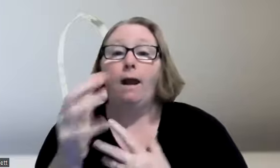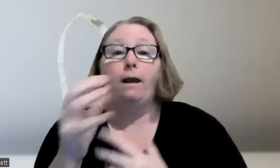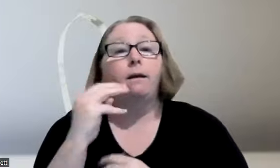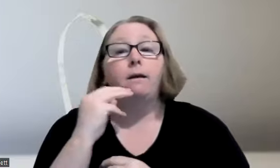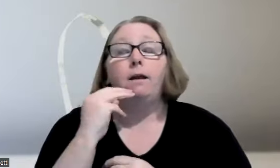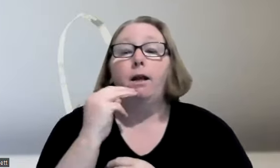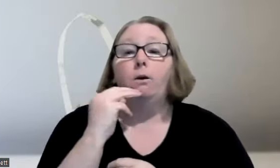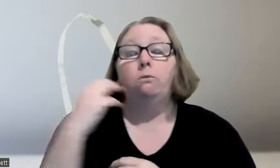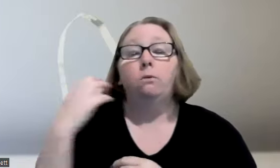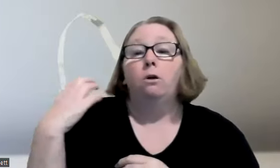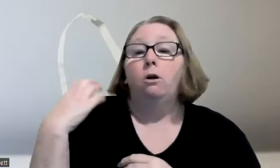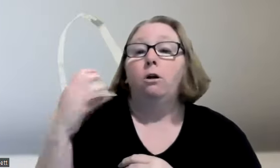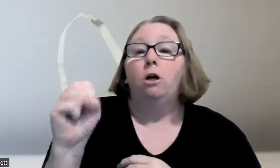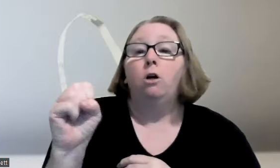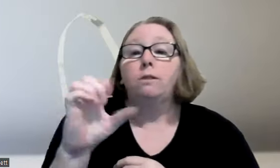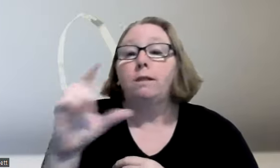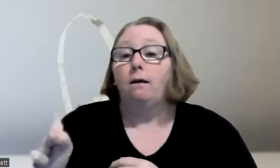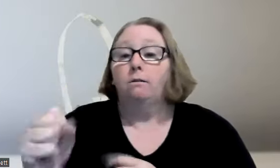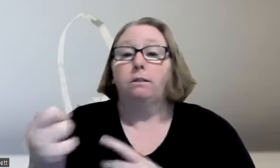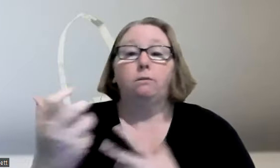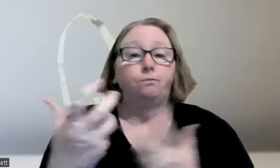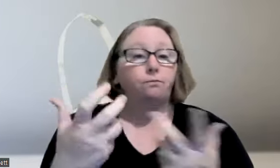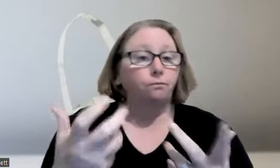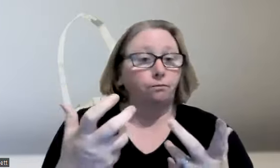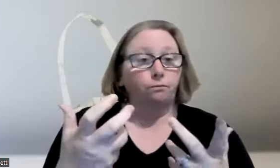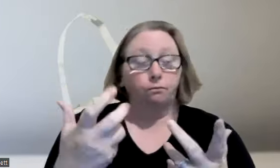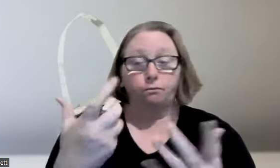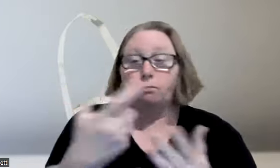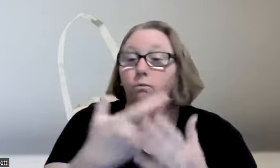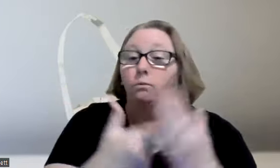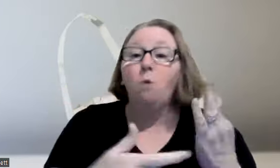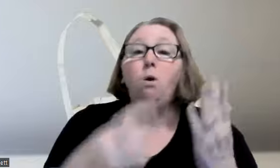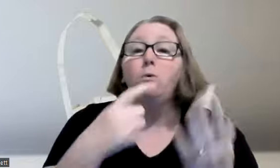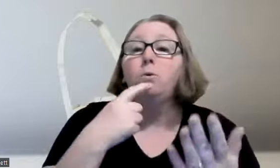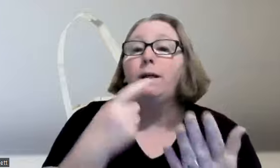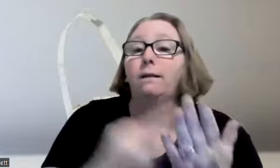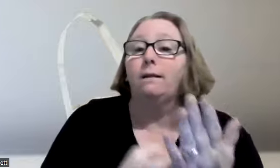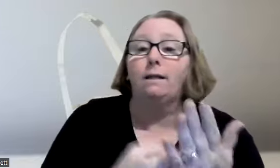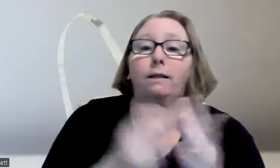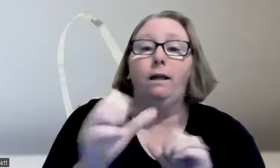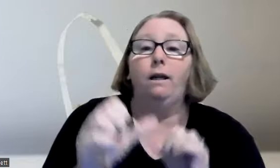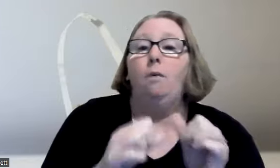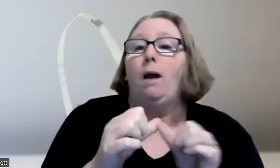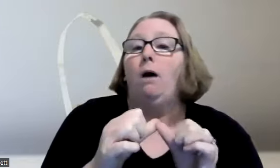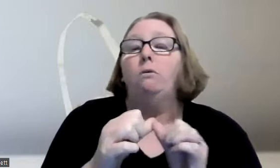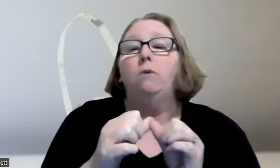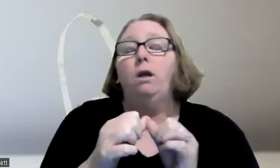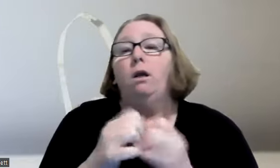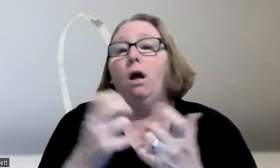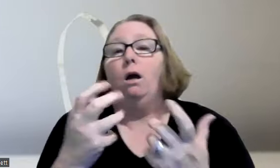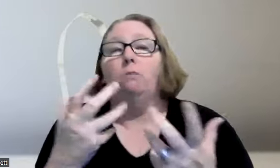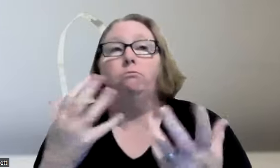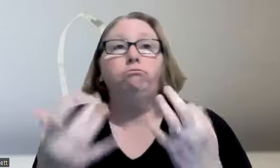hey, Coach Sells, what were we discussing about,